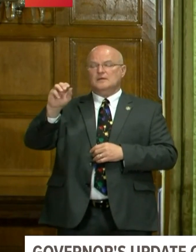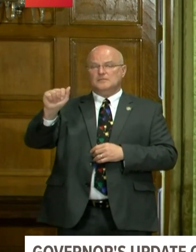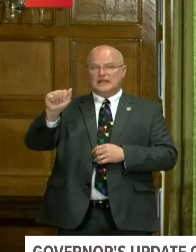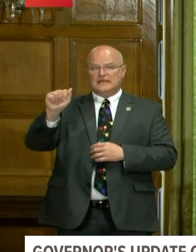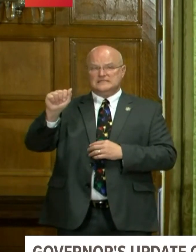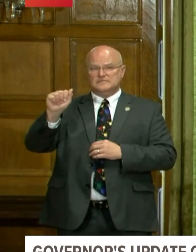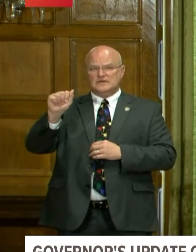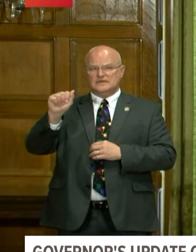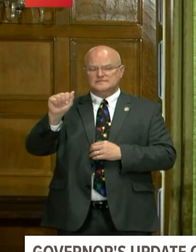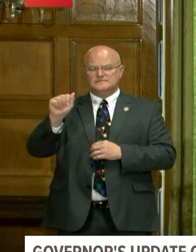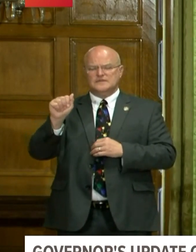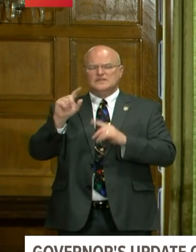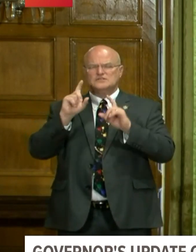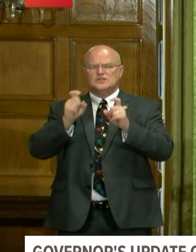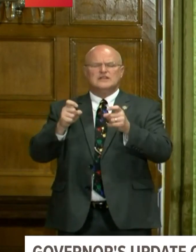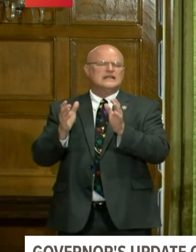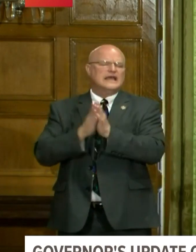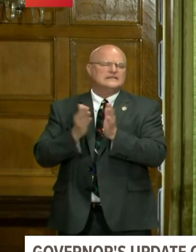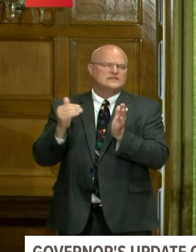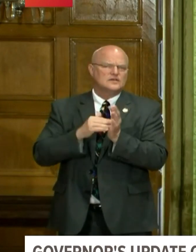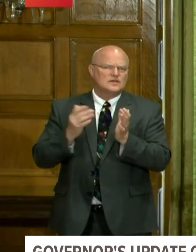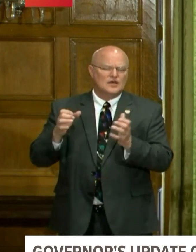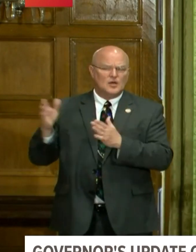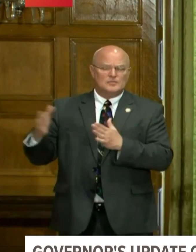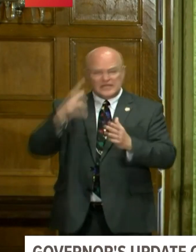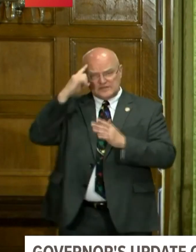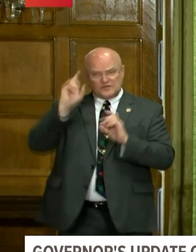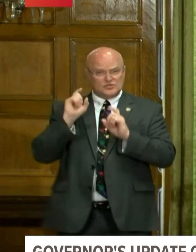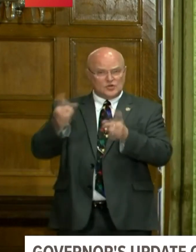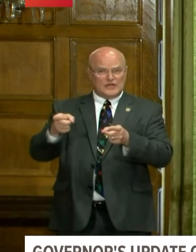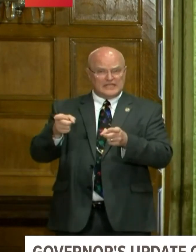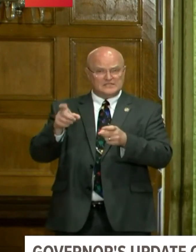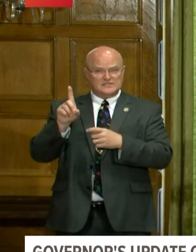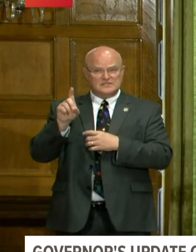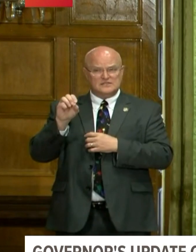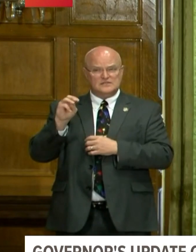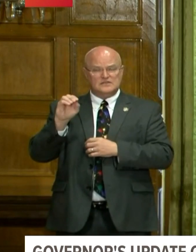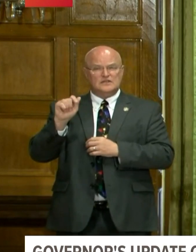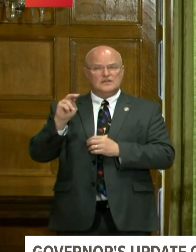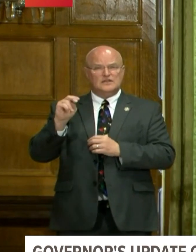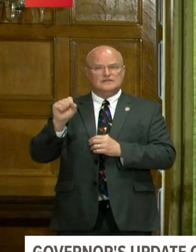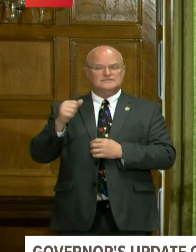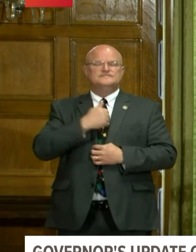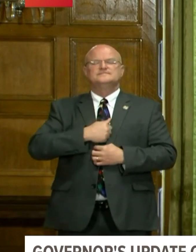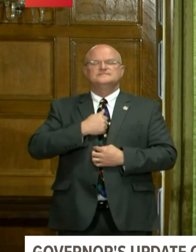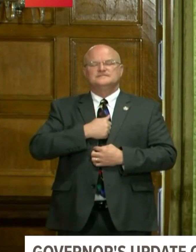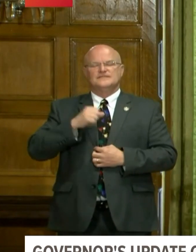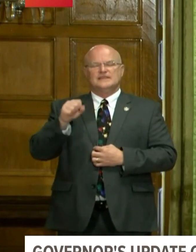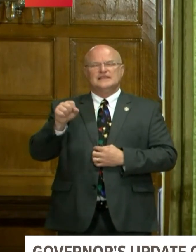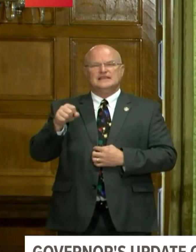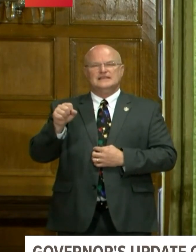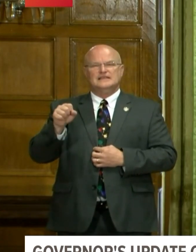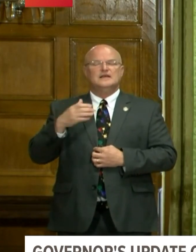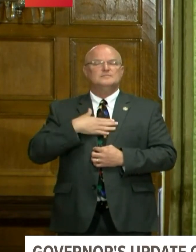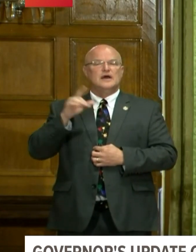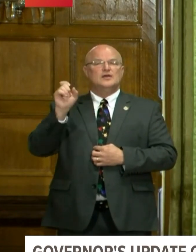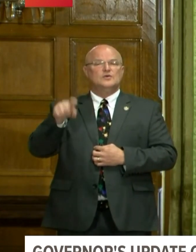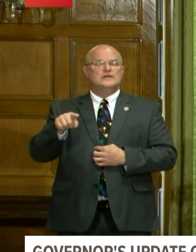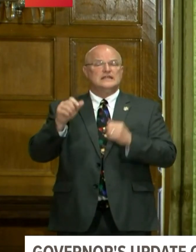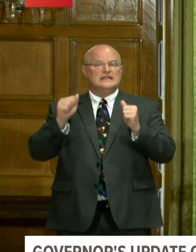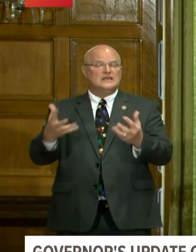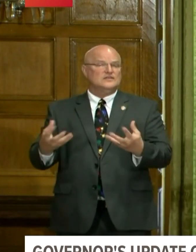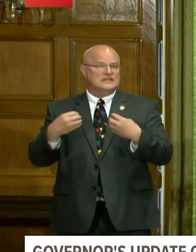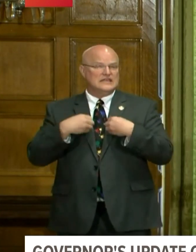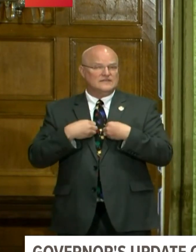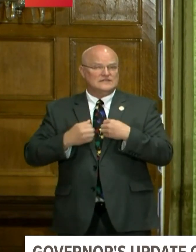Can you ask that question one more time? Was it plans for donations? I'm sorry, yes. My question is, can you